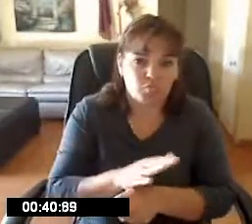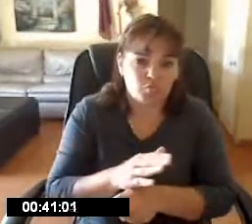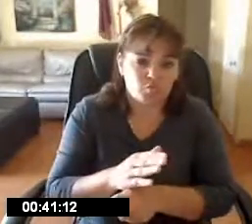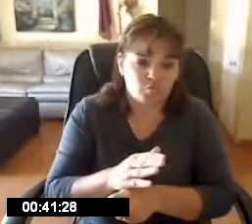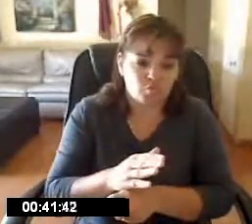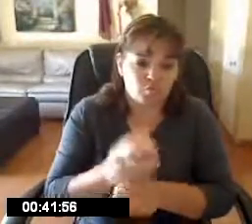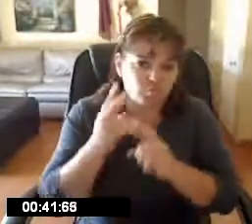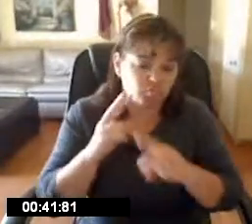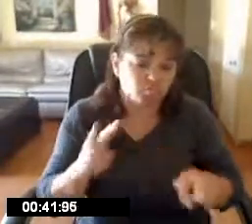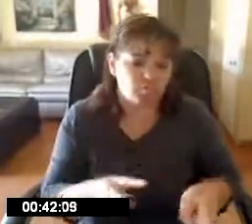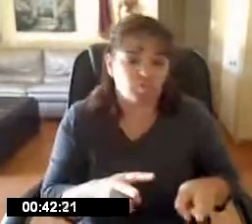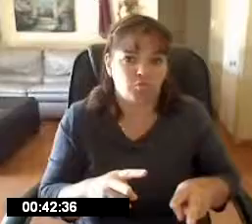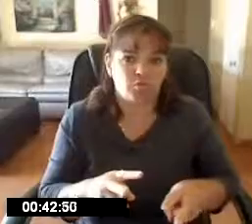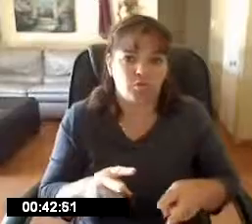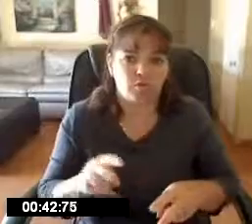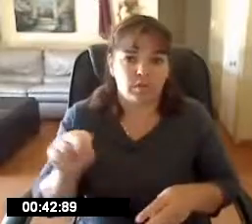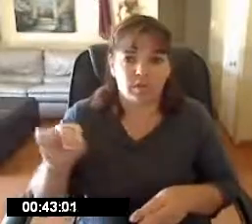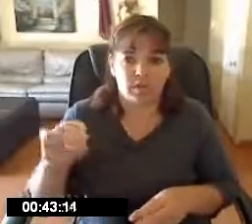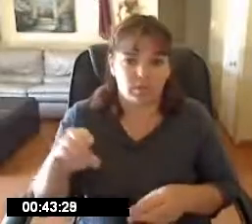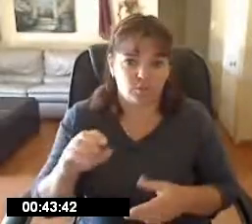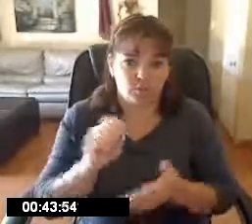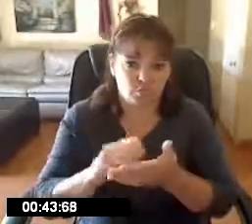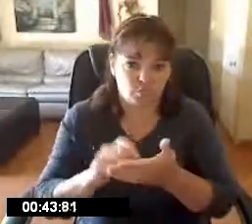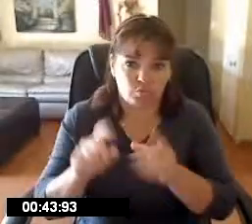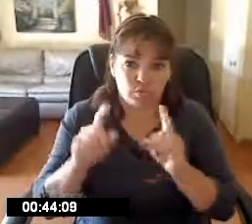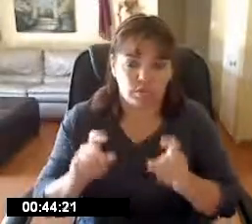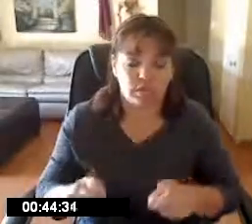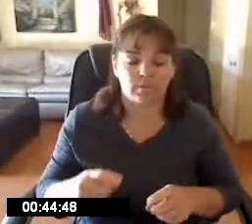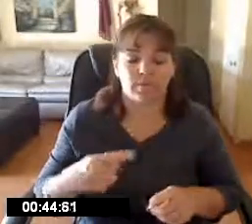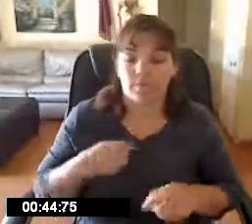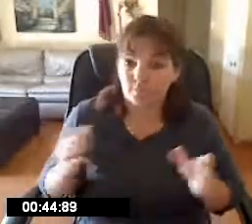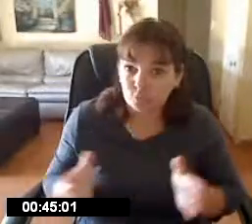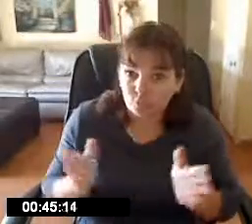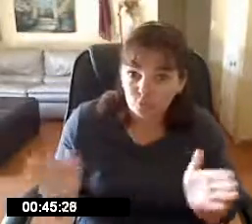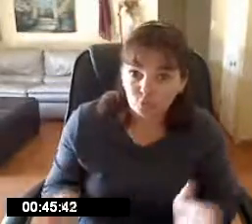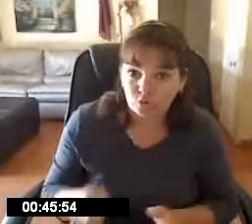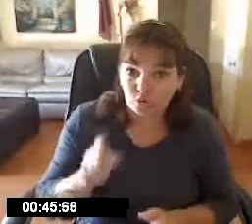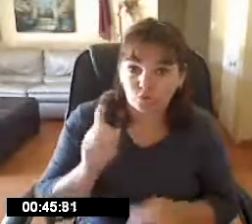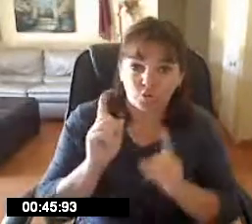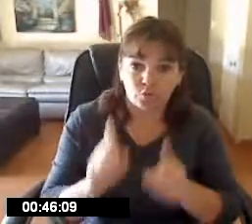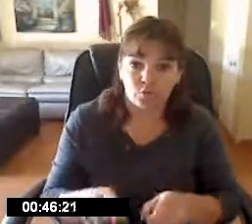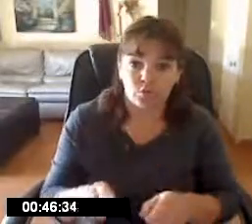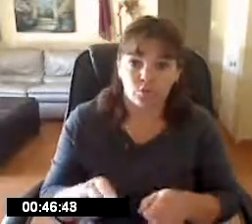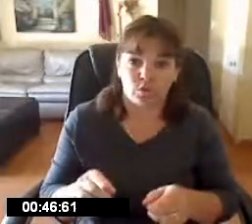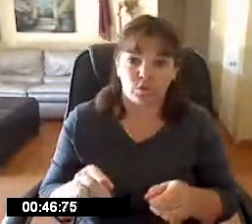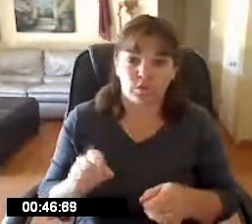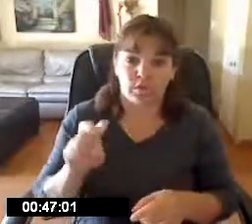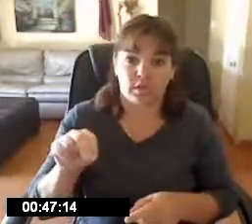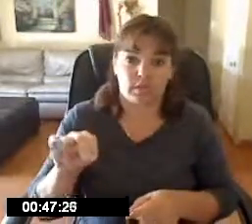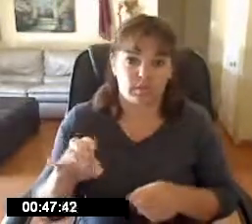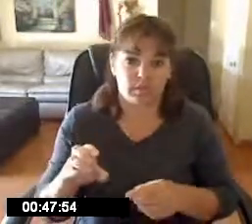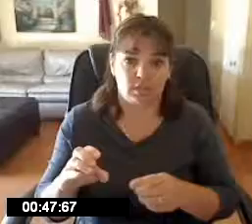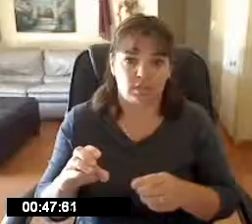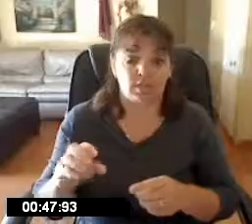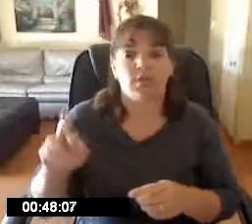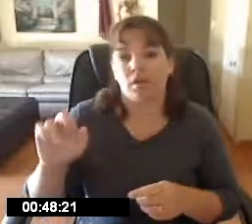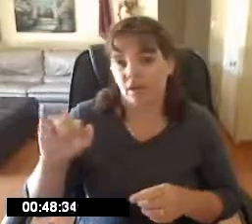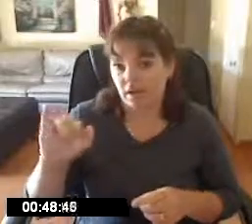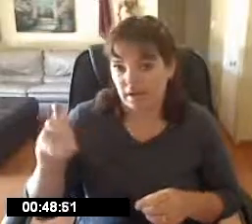I highly recommend that you go on RID's website and download information regarding the knowledge portion